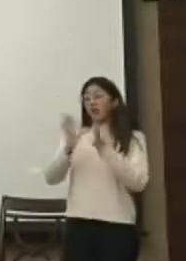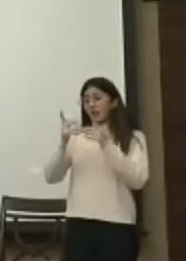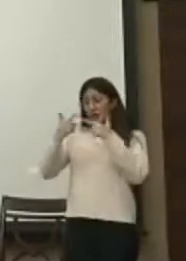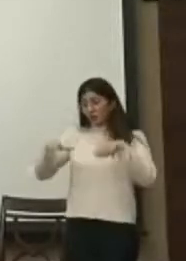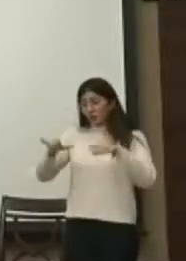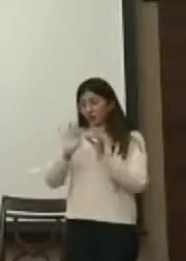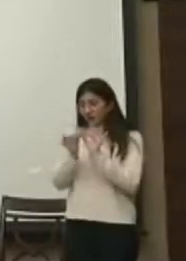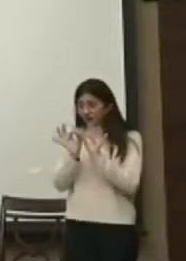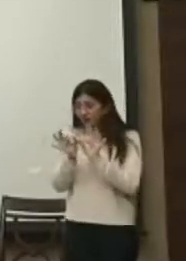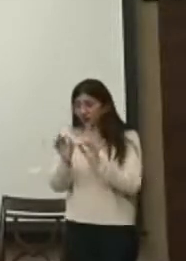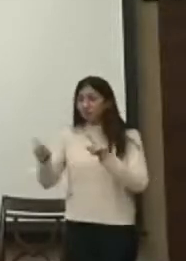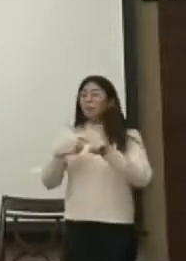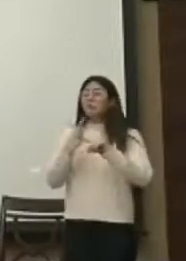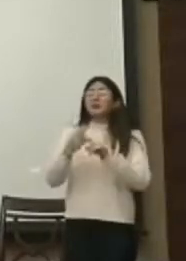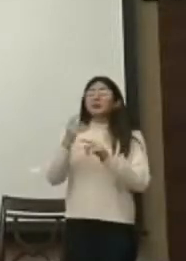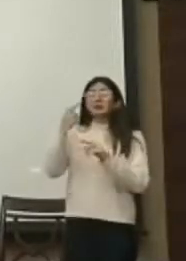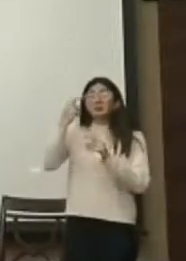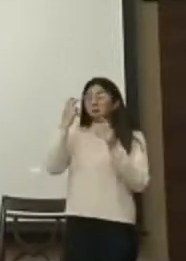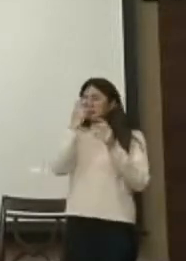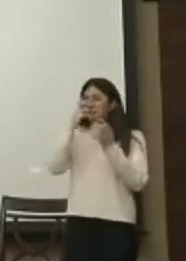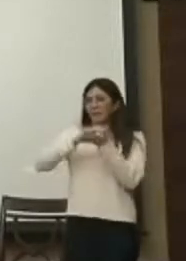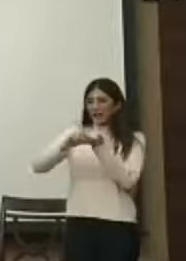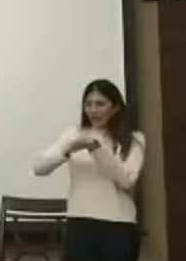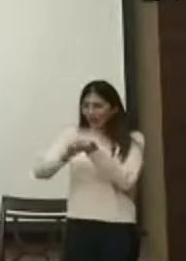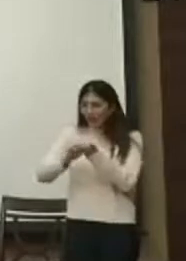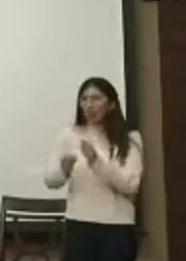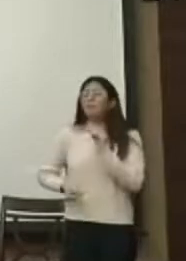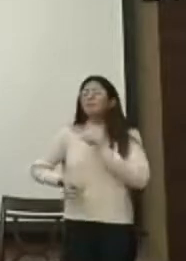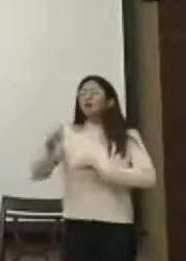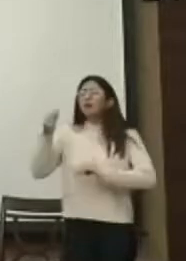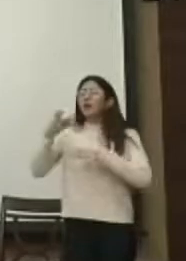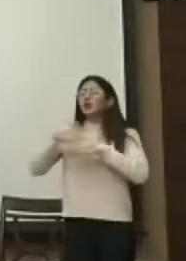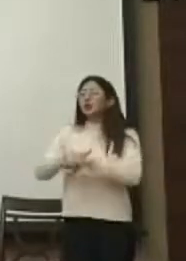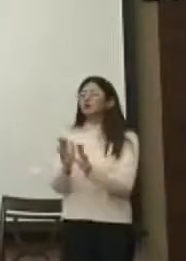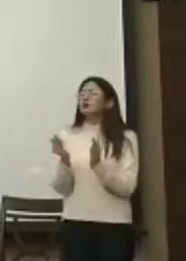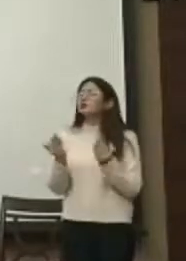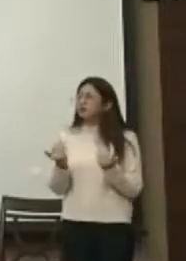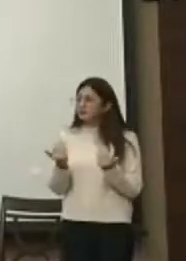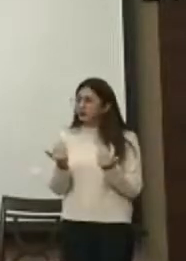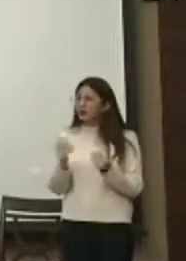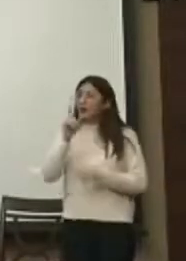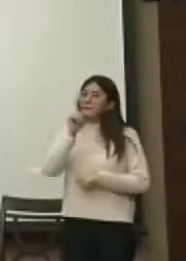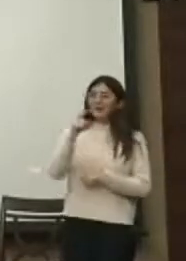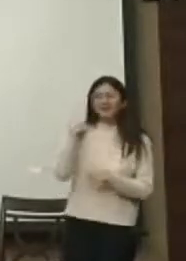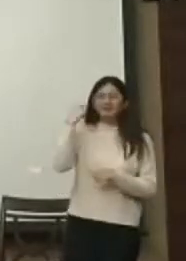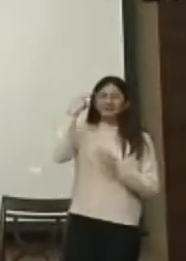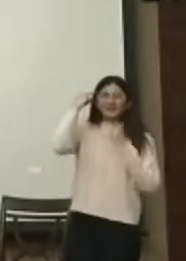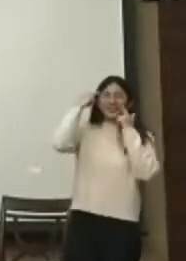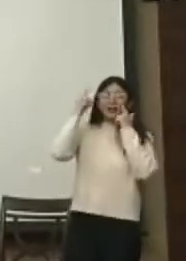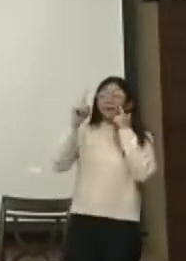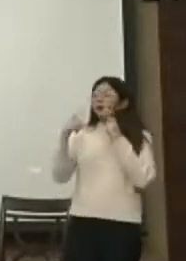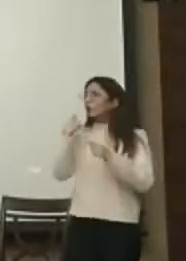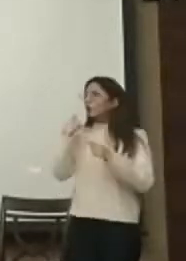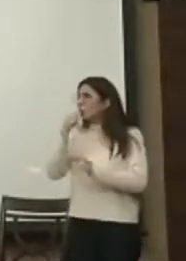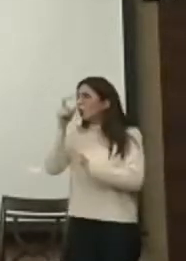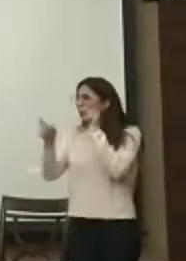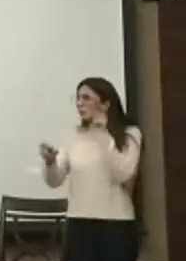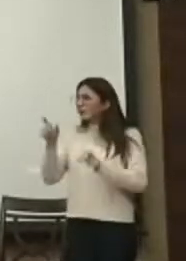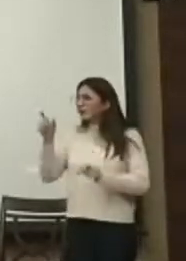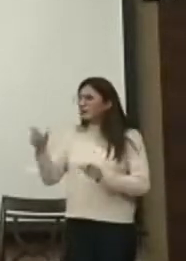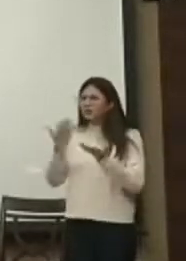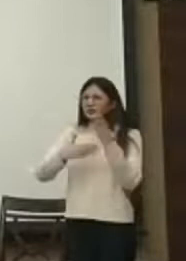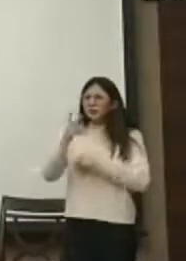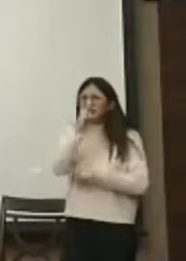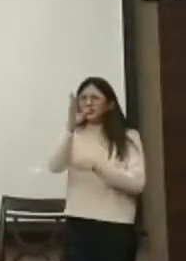to more inclusion. However, we must also be mindful to the requirements of invisible disabilities or